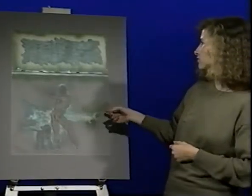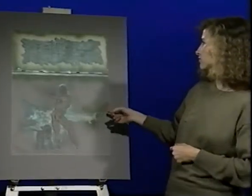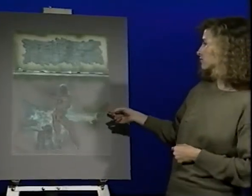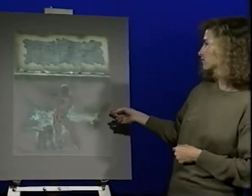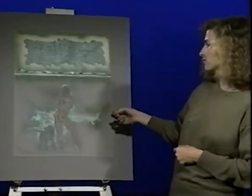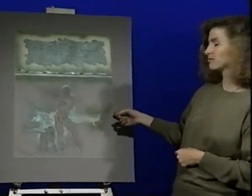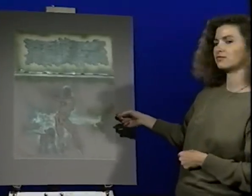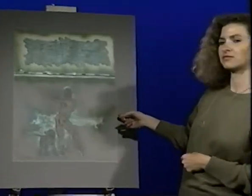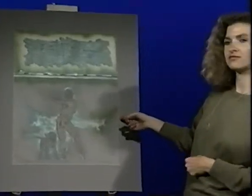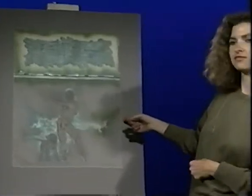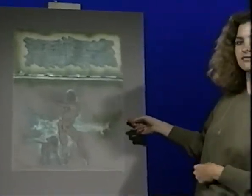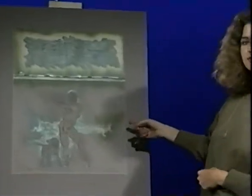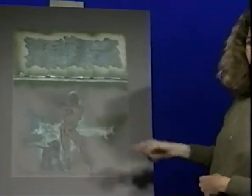I'll give you a moment to take a look at it.